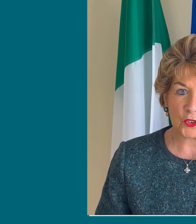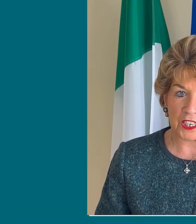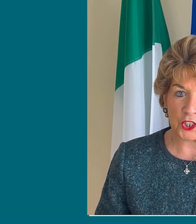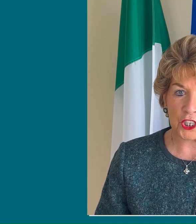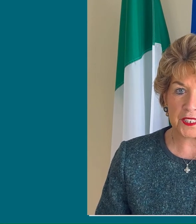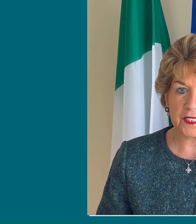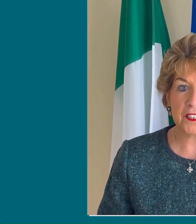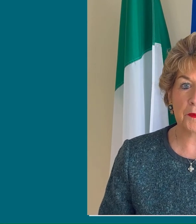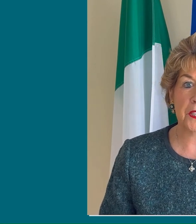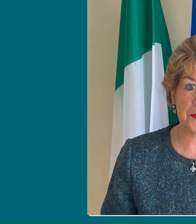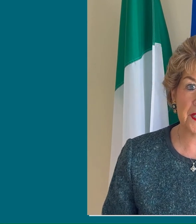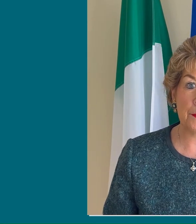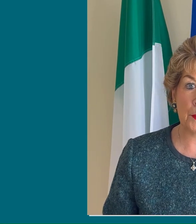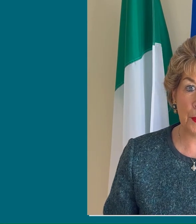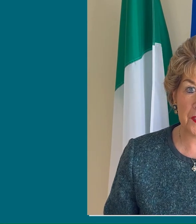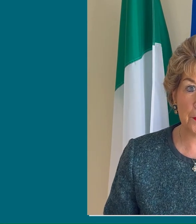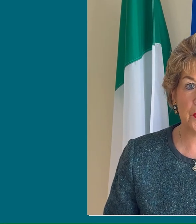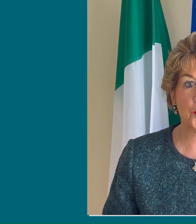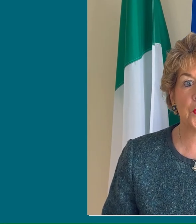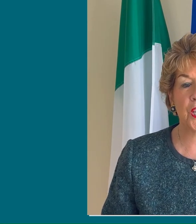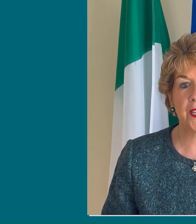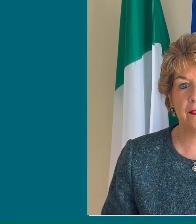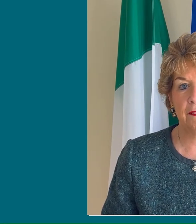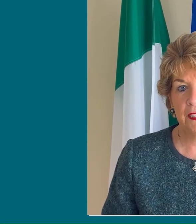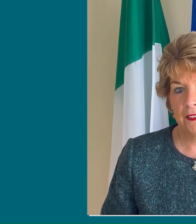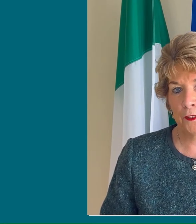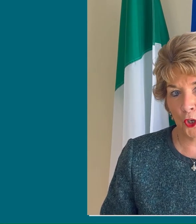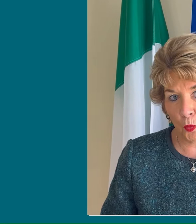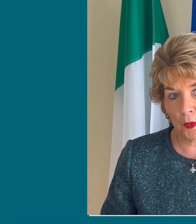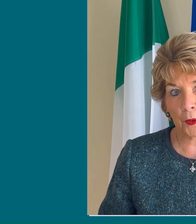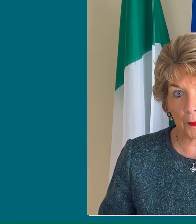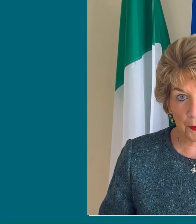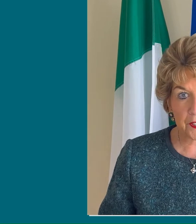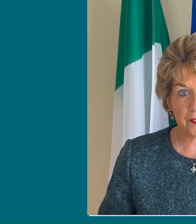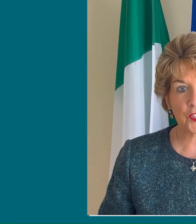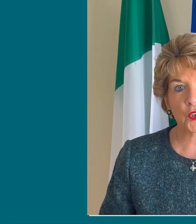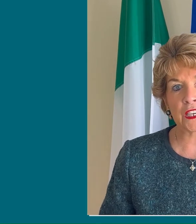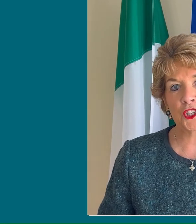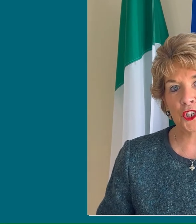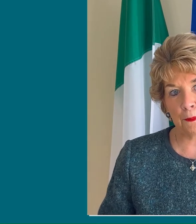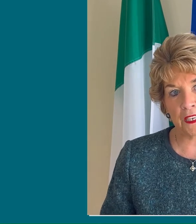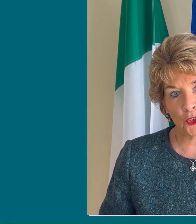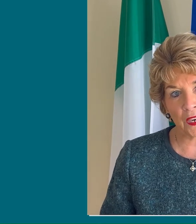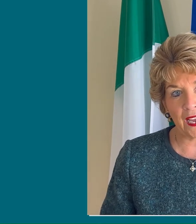that strategies can sometimes seem impossible to attain. The noble purpose of the